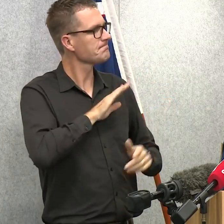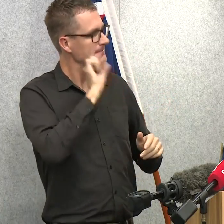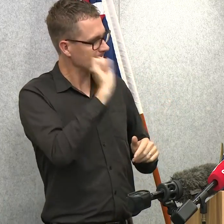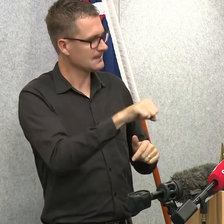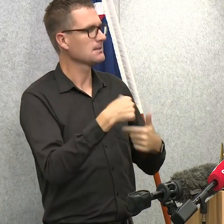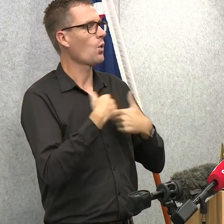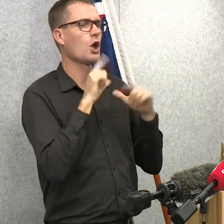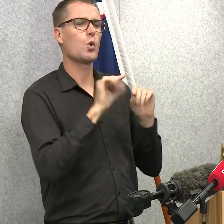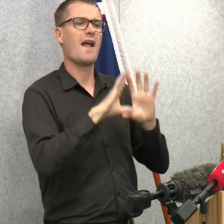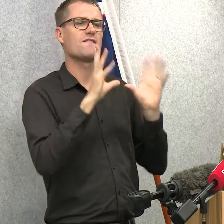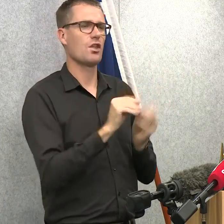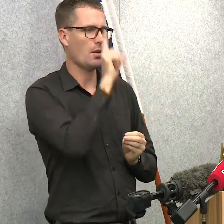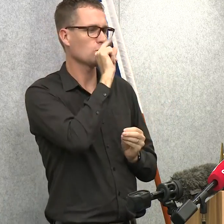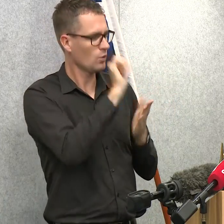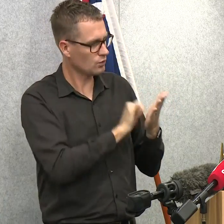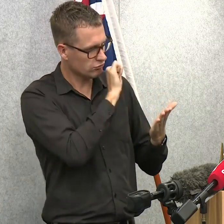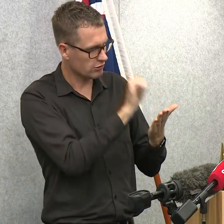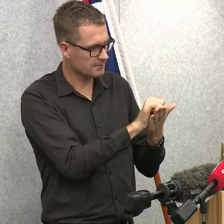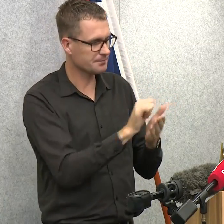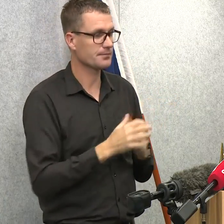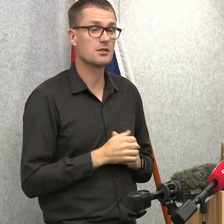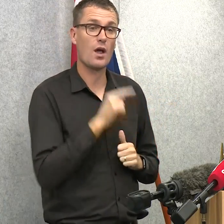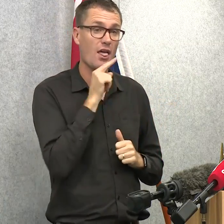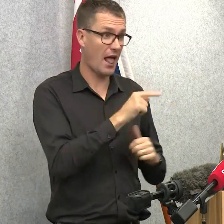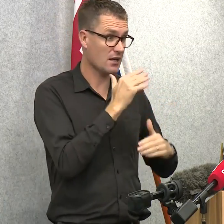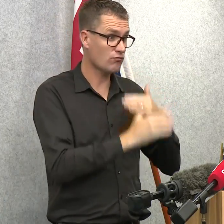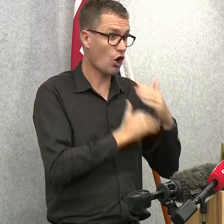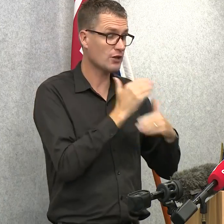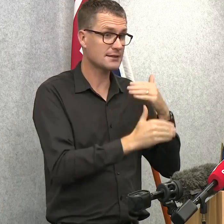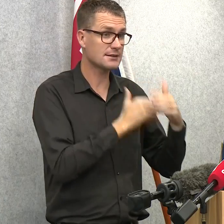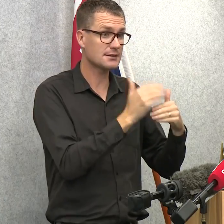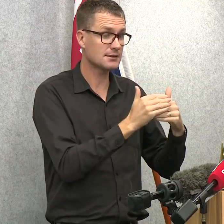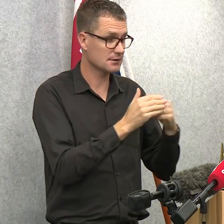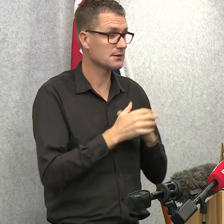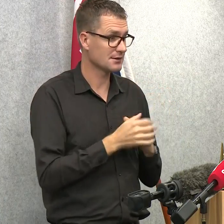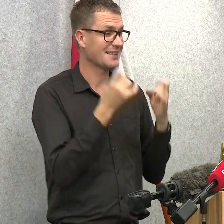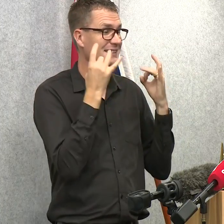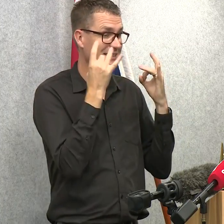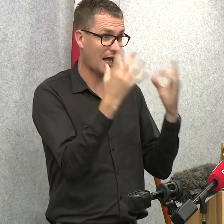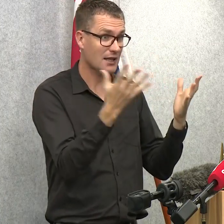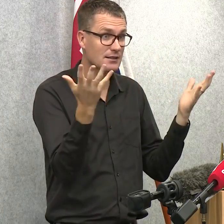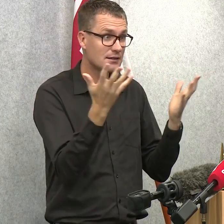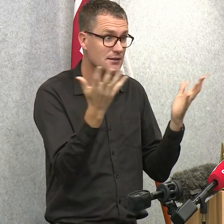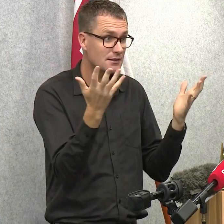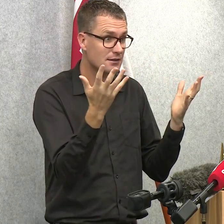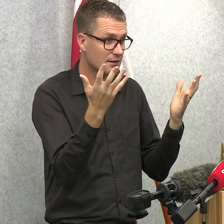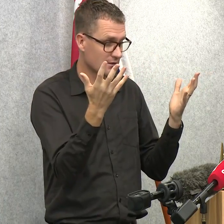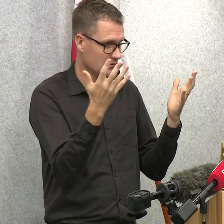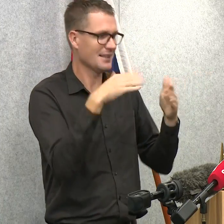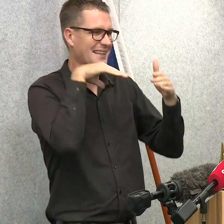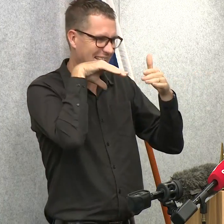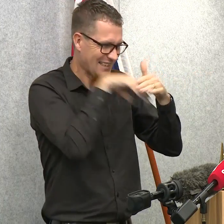could. So the process actually commenced for one of the very first times at the scenes of this